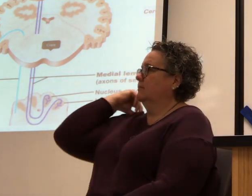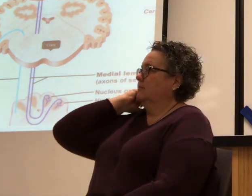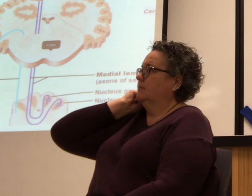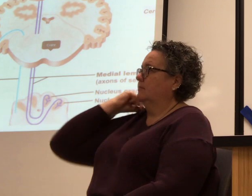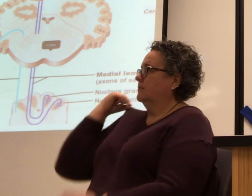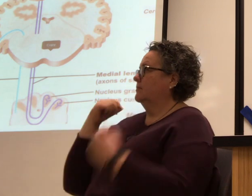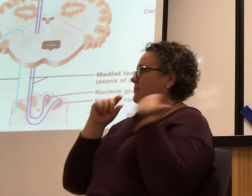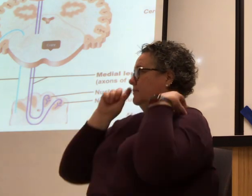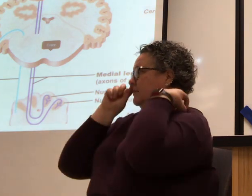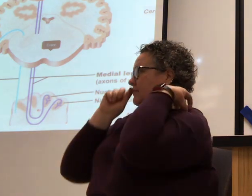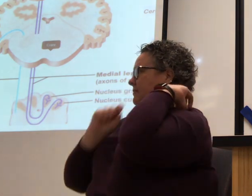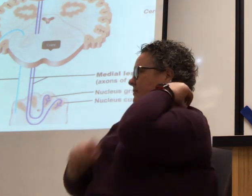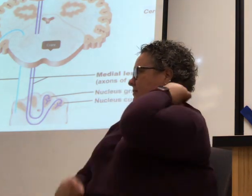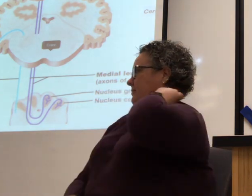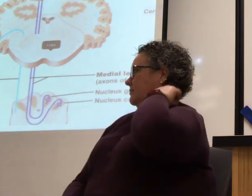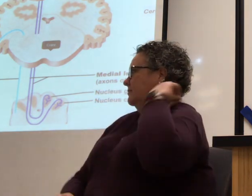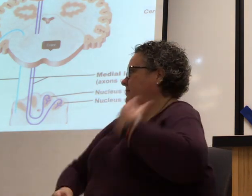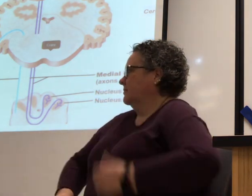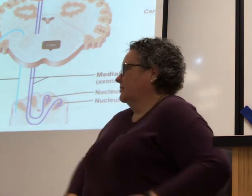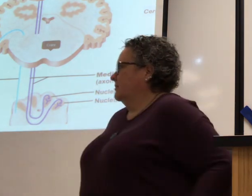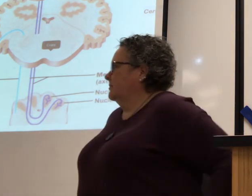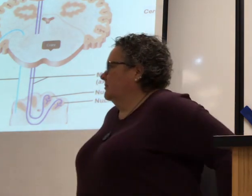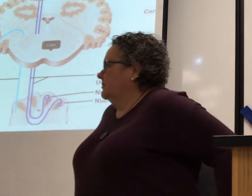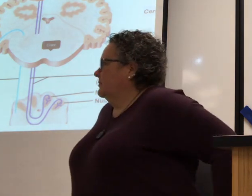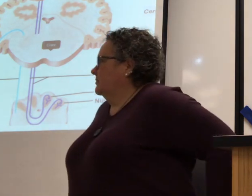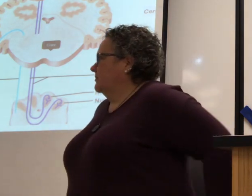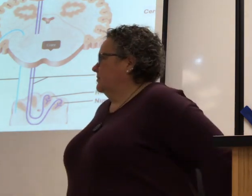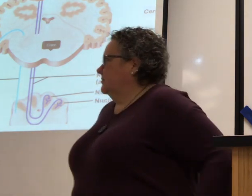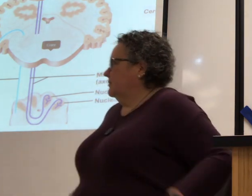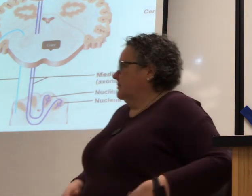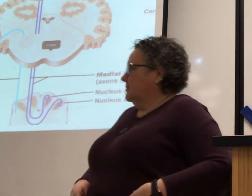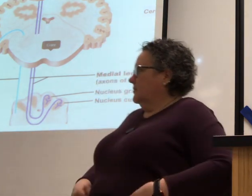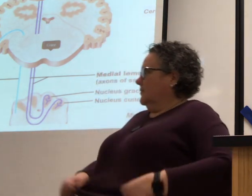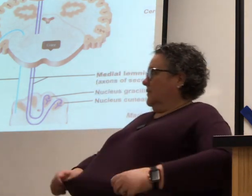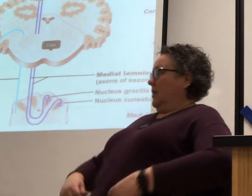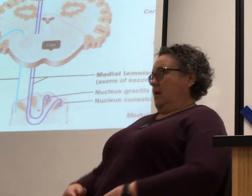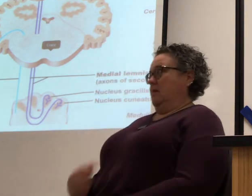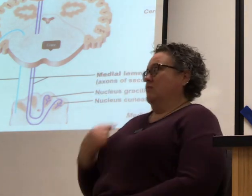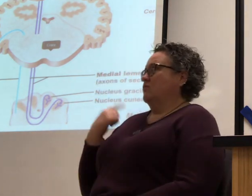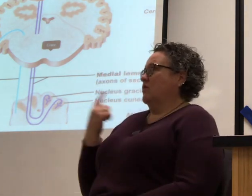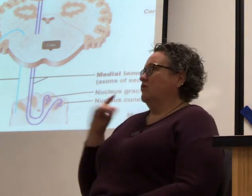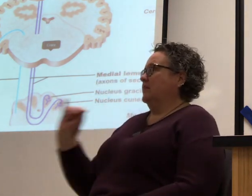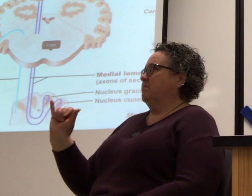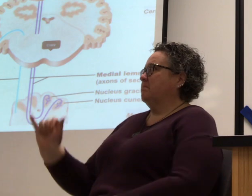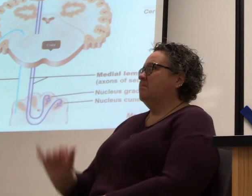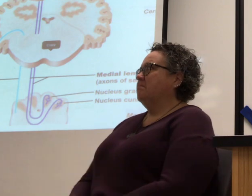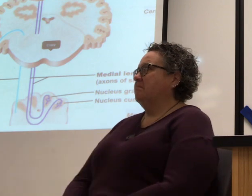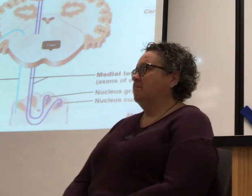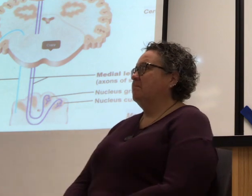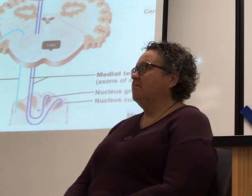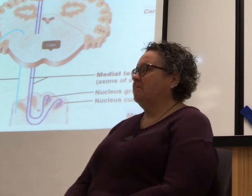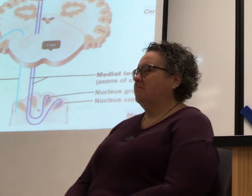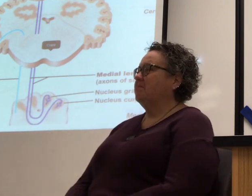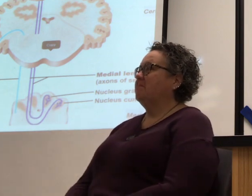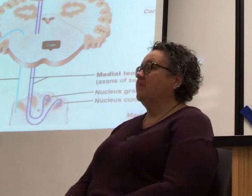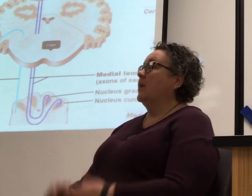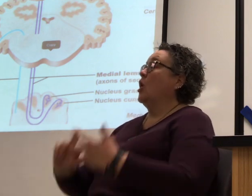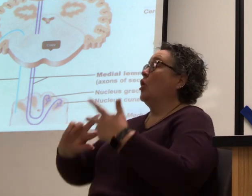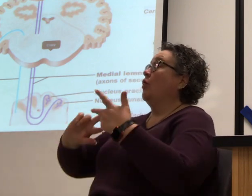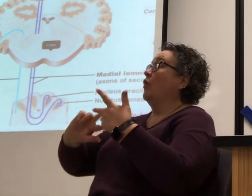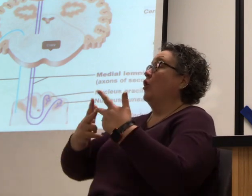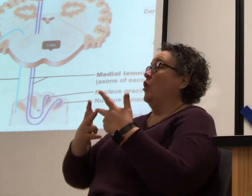cerebellum, and you're done. So there's only 2 cells there, not 3. The third pathway I wanted to touch about